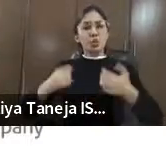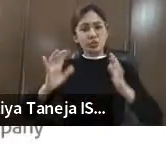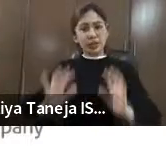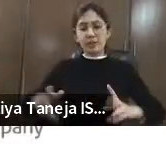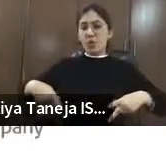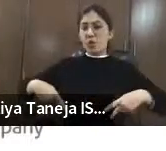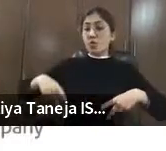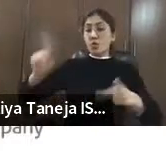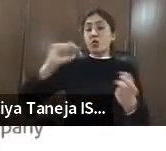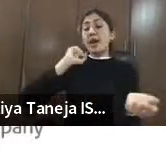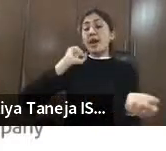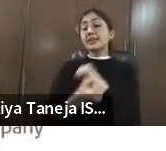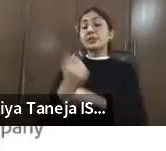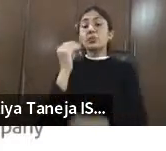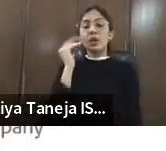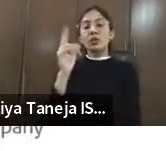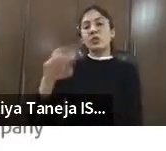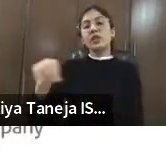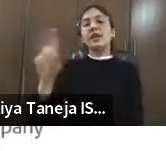accident in 2011.